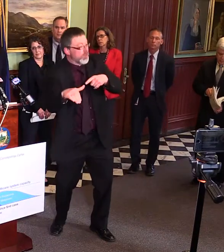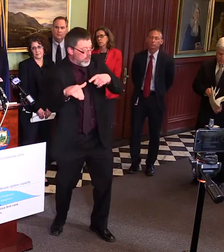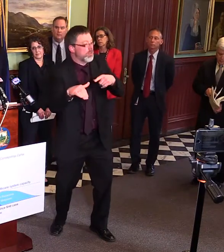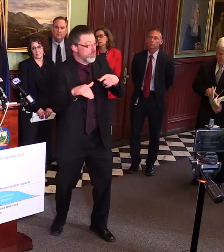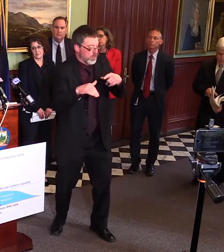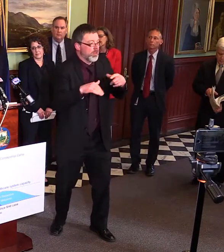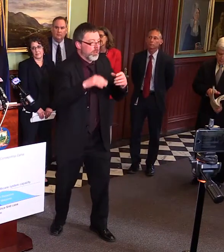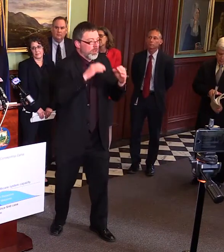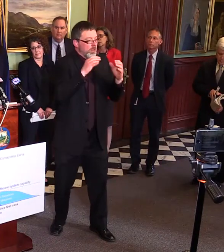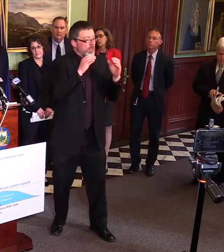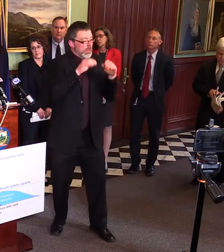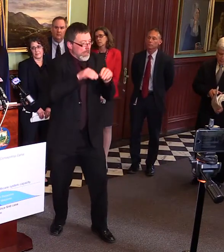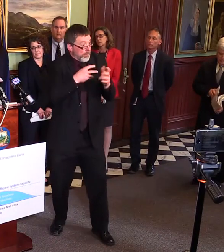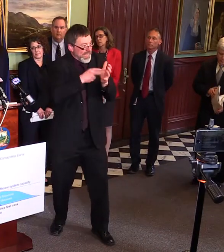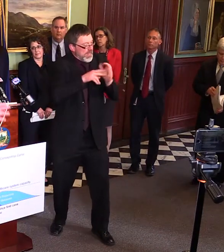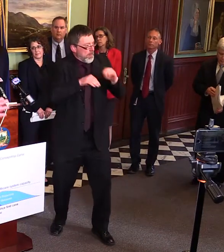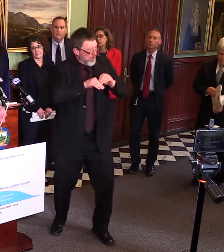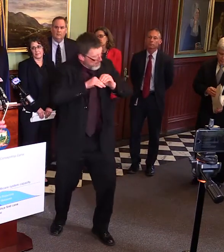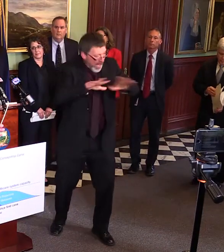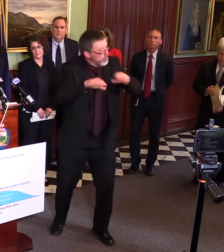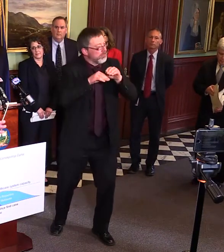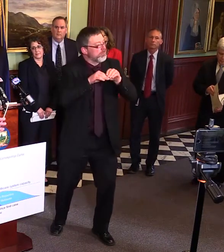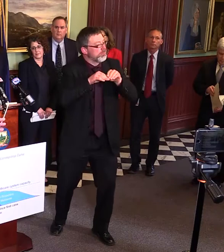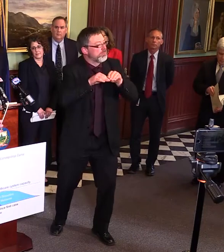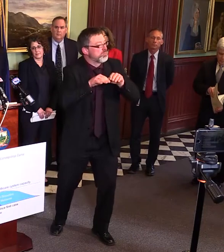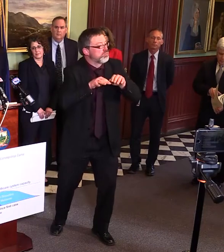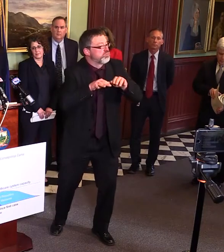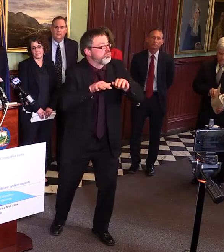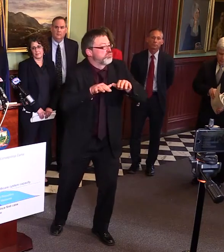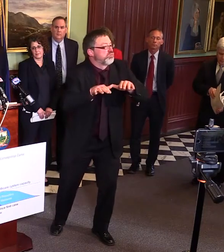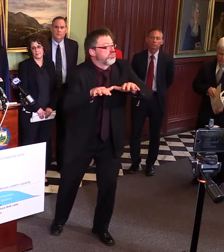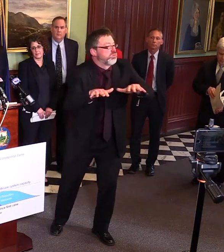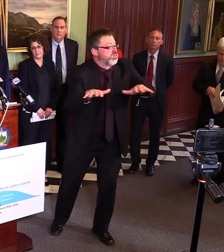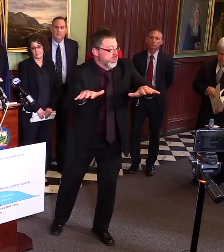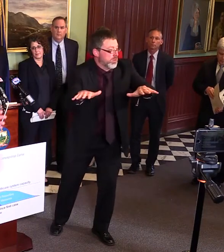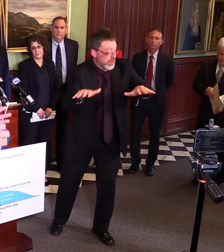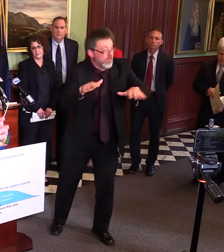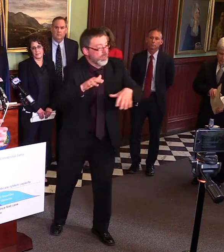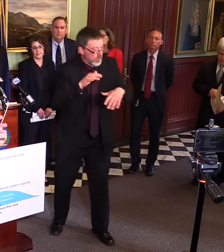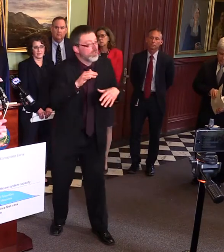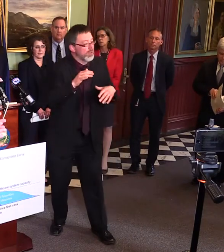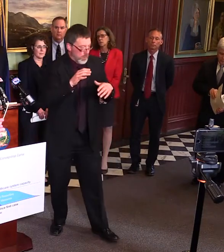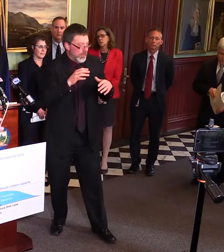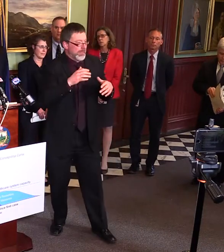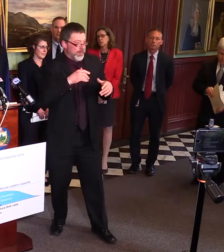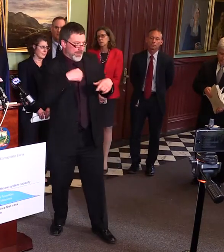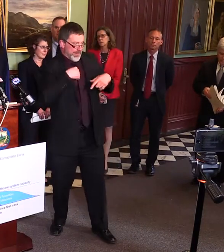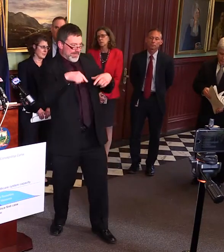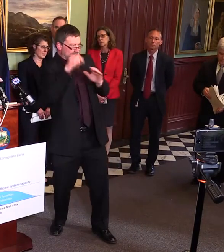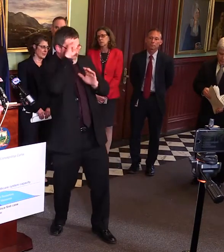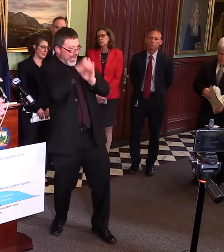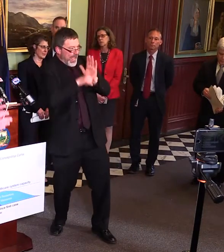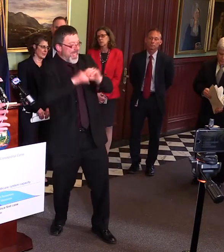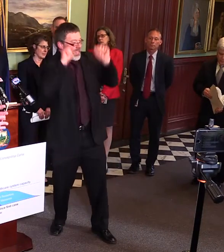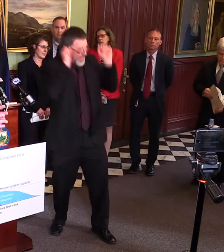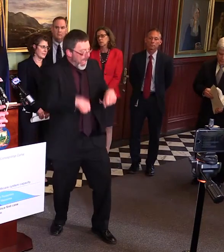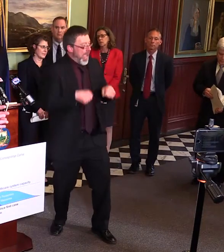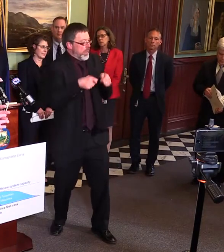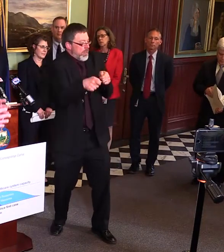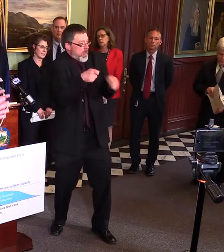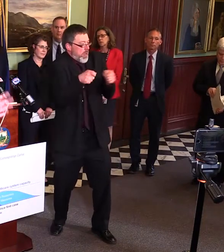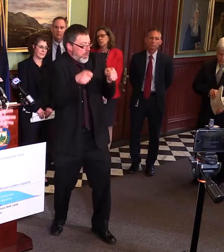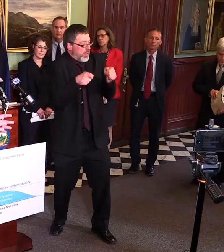governor has described are called mitigation measures. We are following in Vermont a parallel